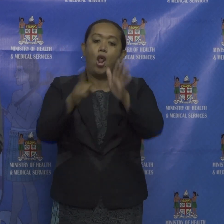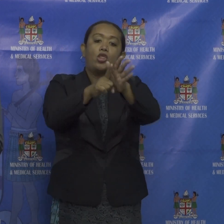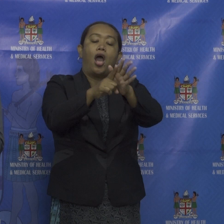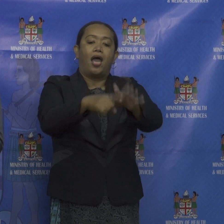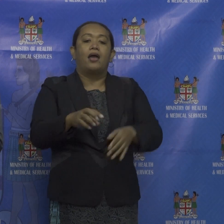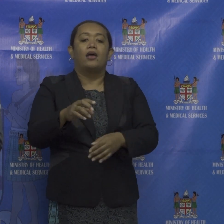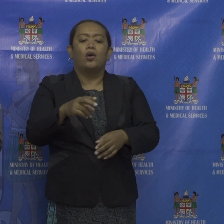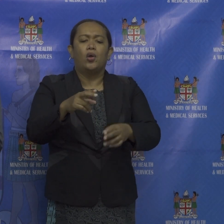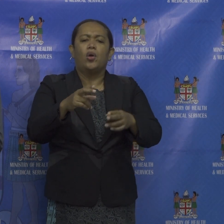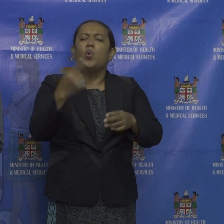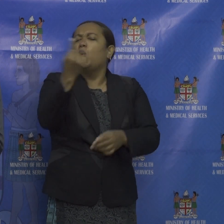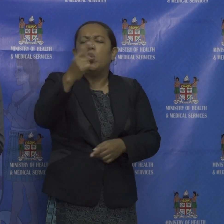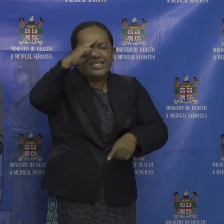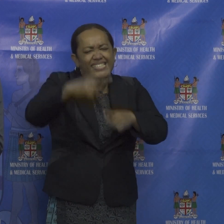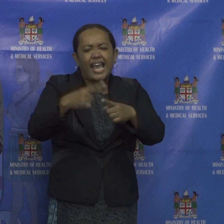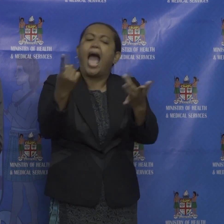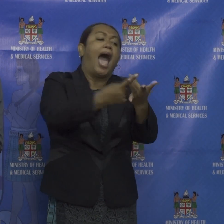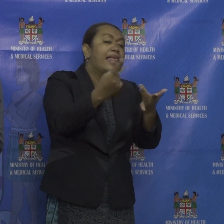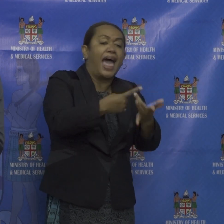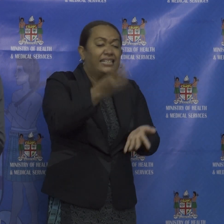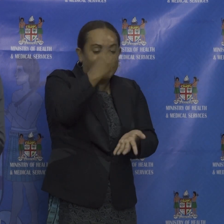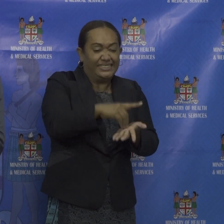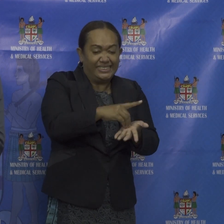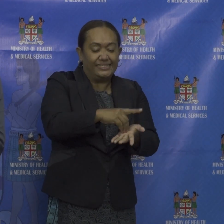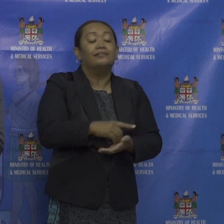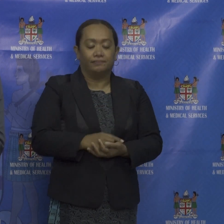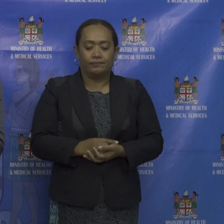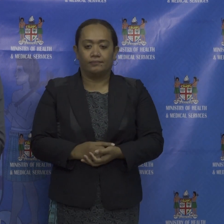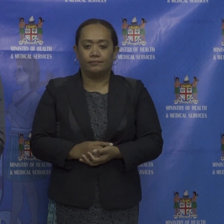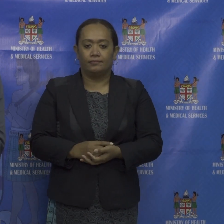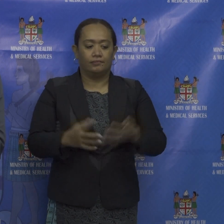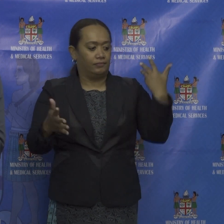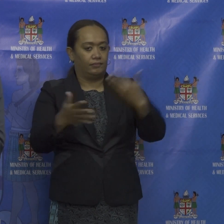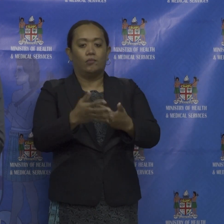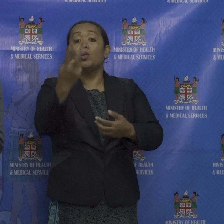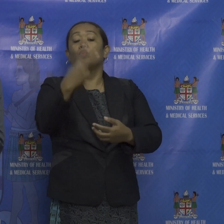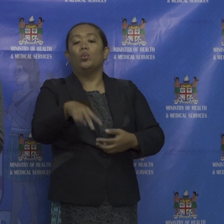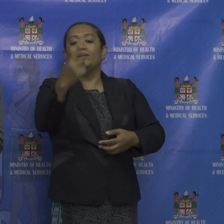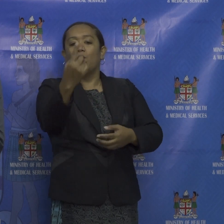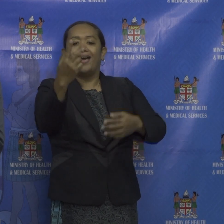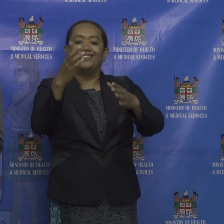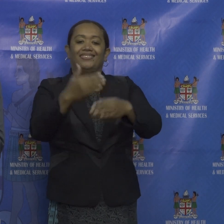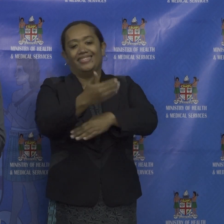patients with illness that can be treated on a 21-day, over the 21-day timeline.